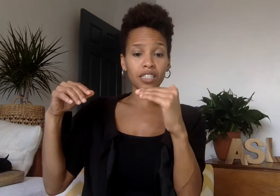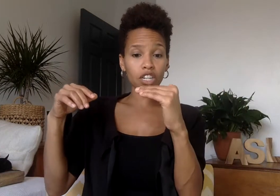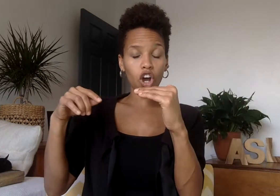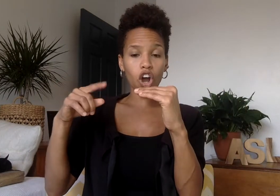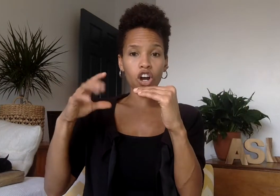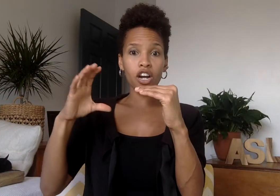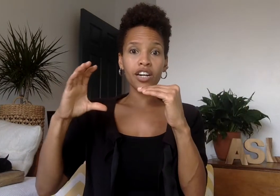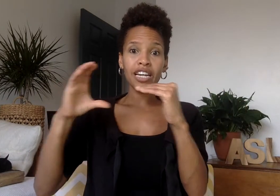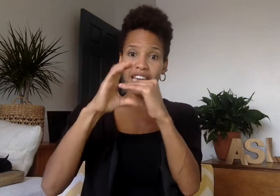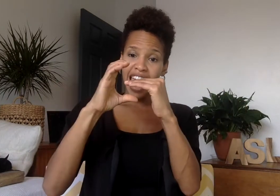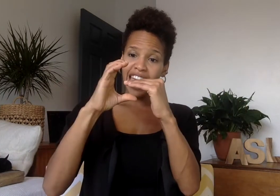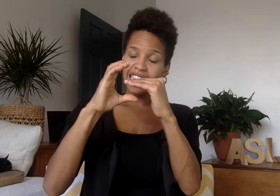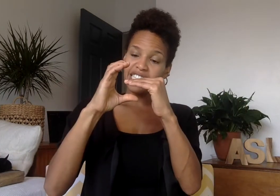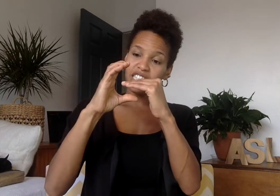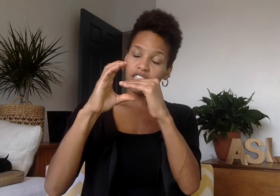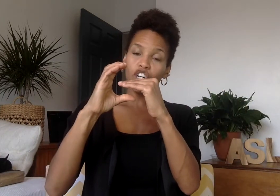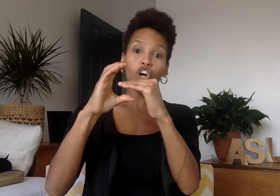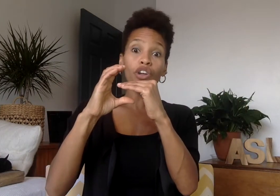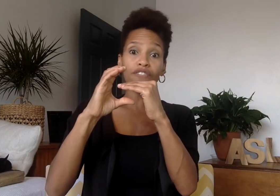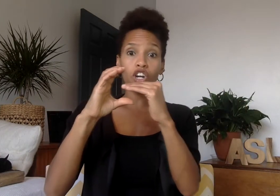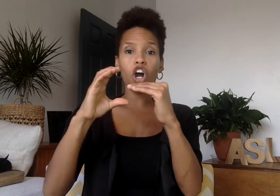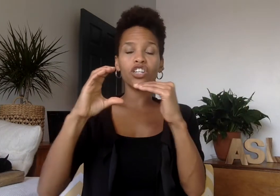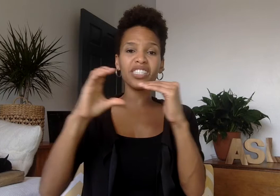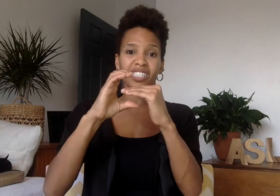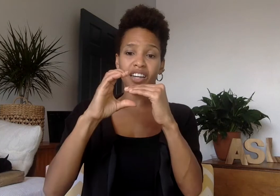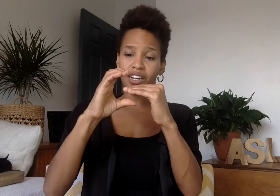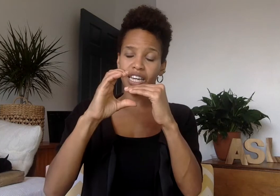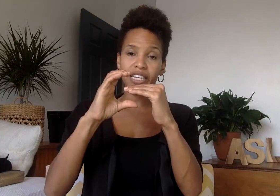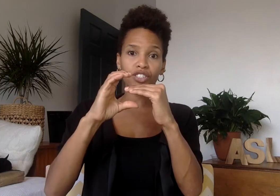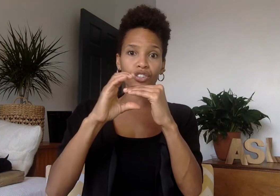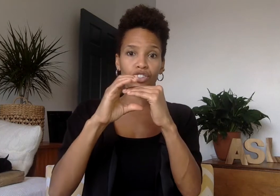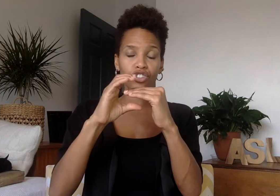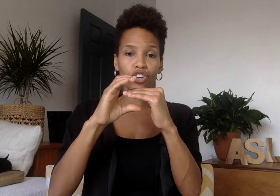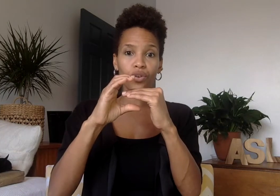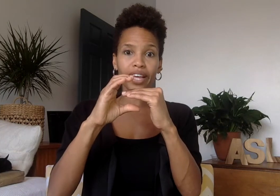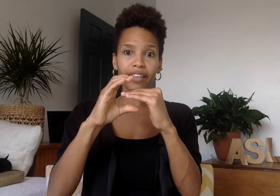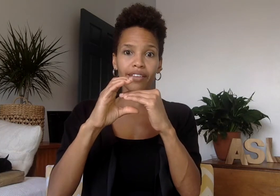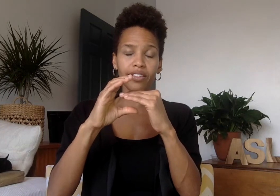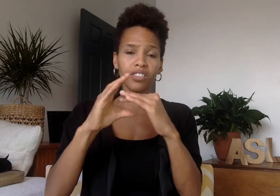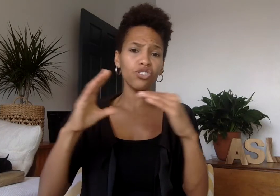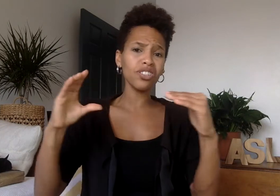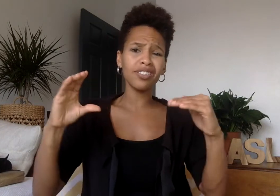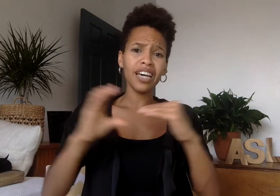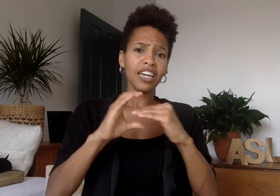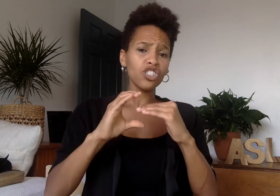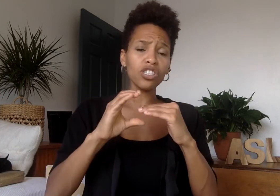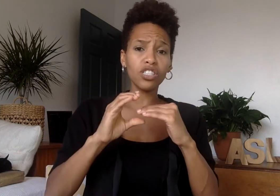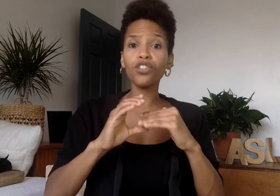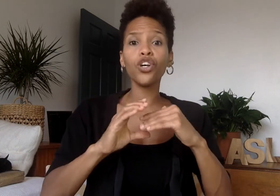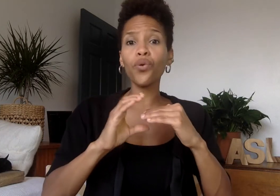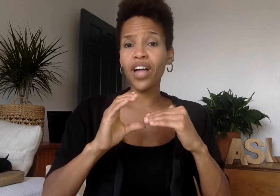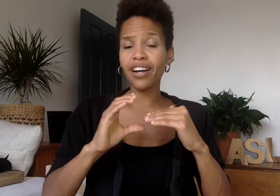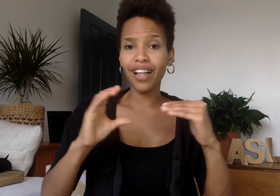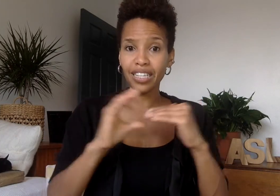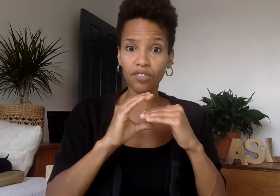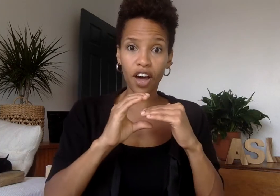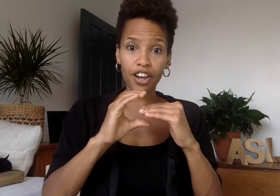the hood of the car stuck into the snow like this. So just to note that classifier,